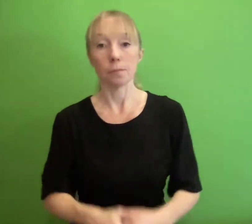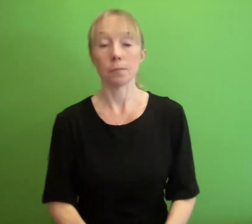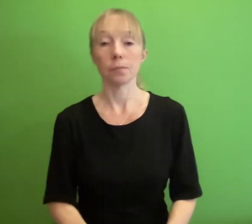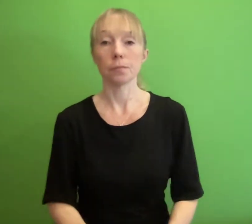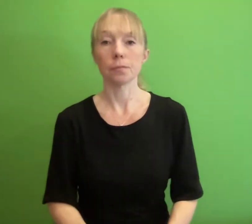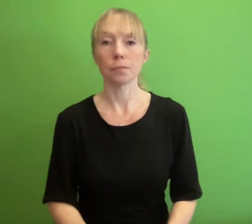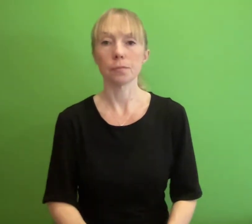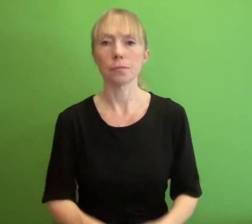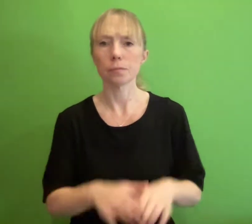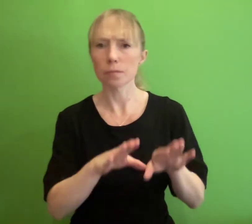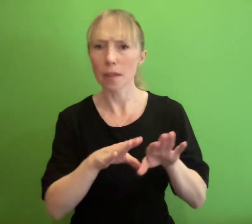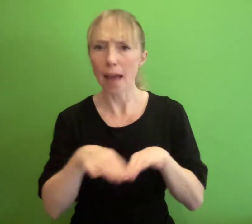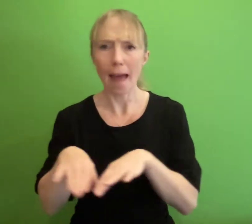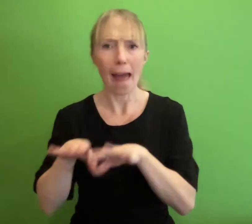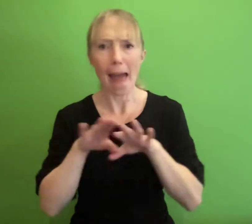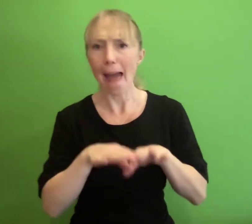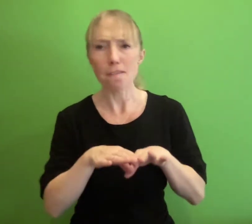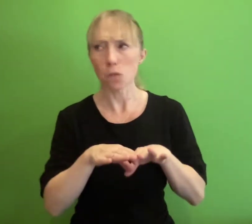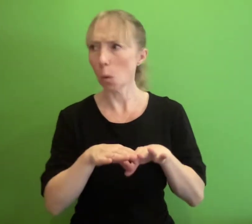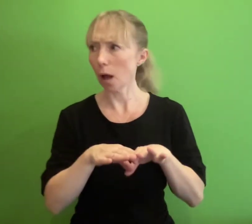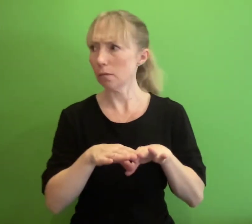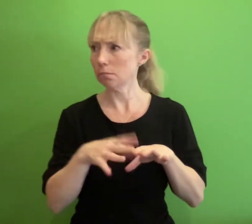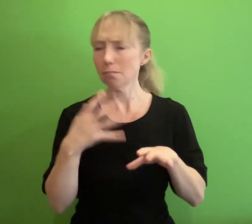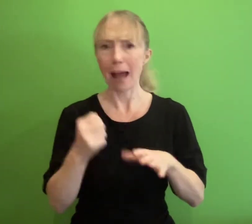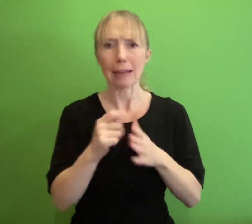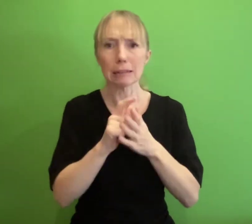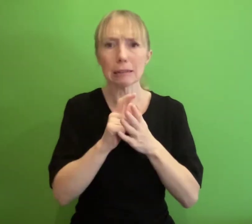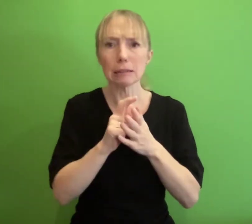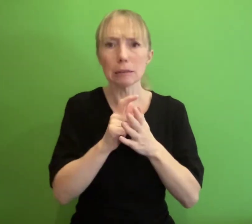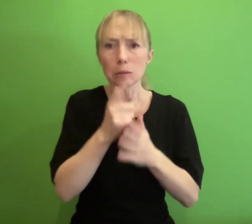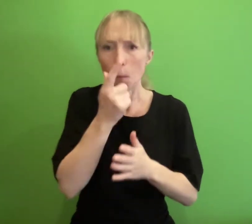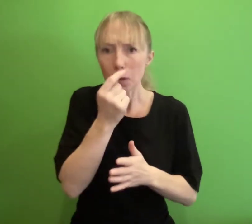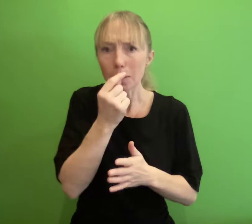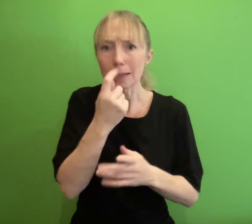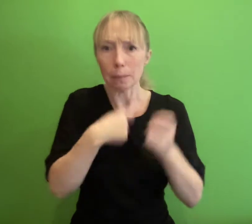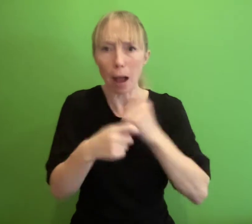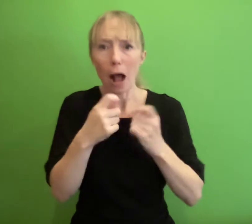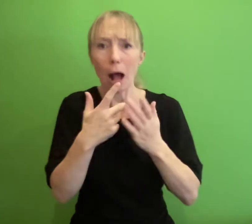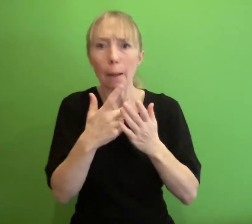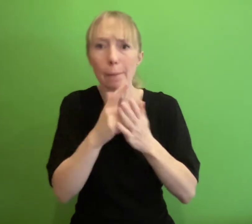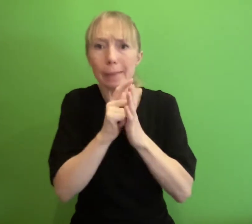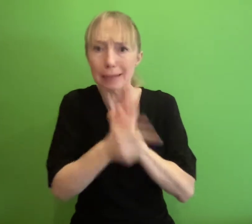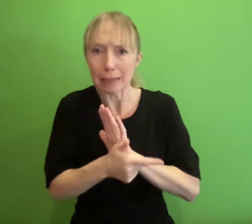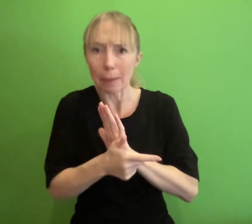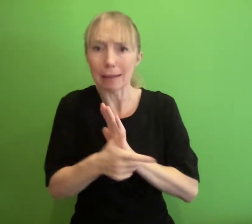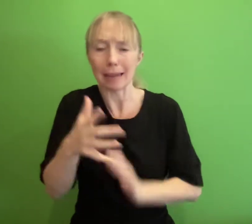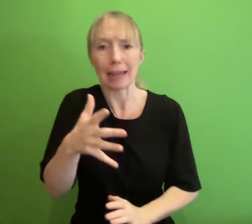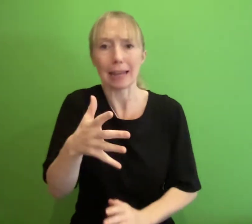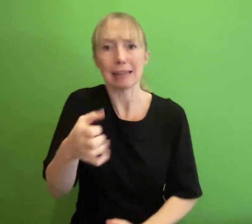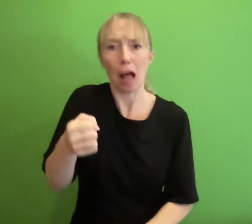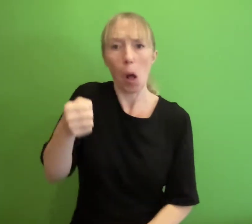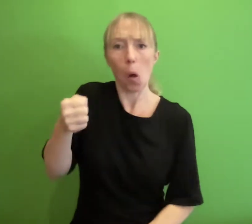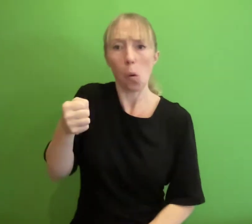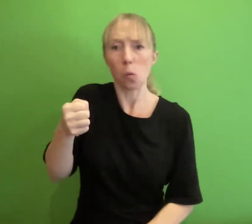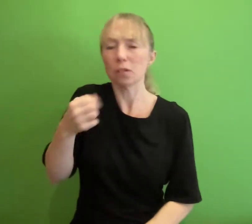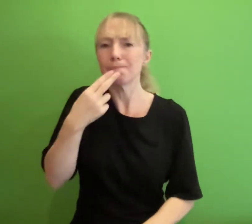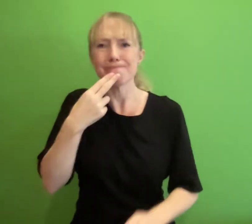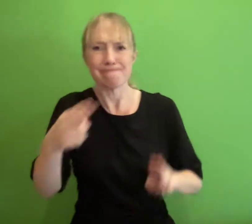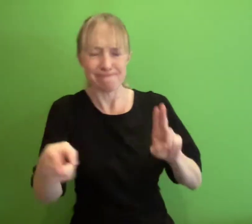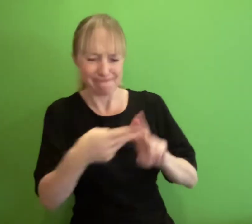Everyone is in a state of suspended disability, and the stigmatized idea that we have around disability or care is ridiculous